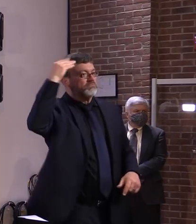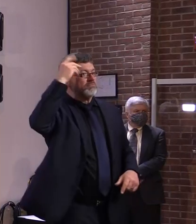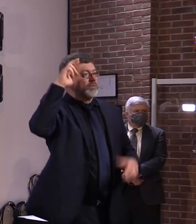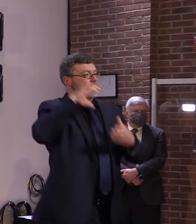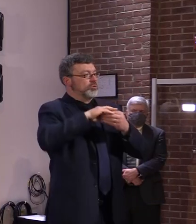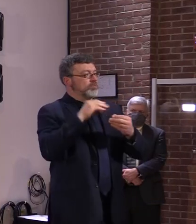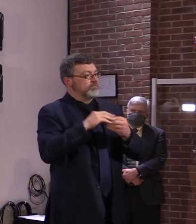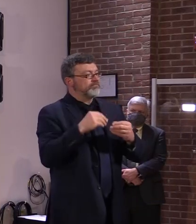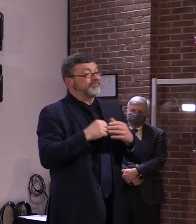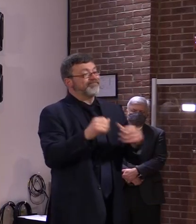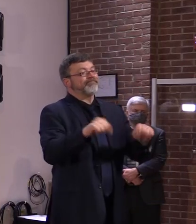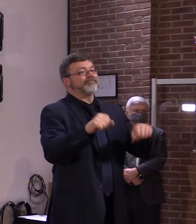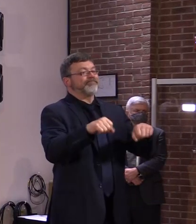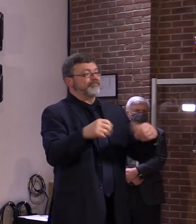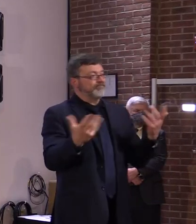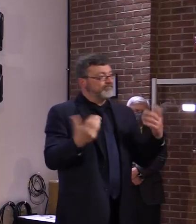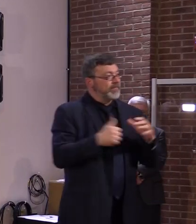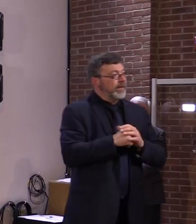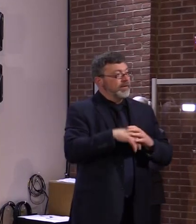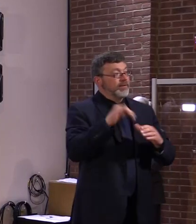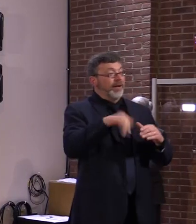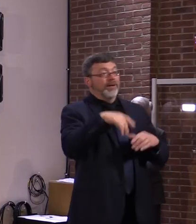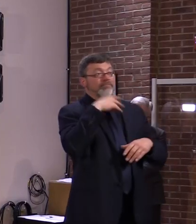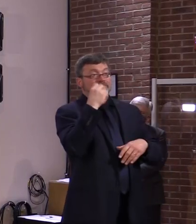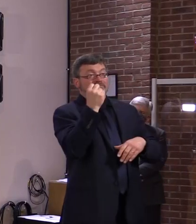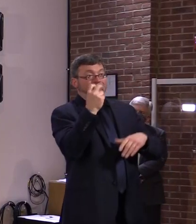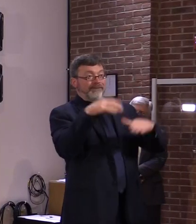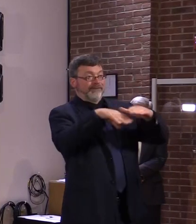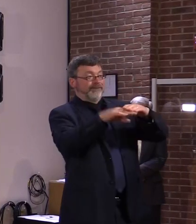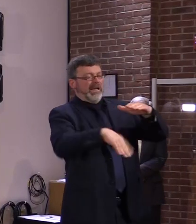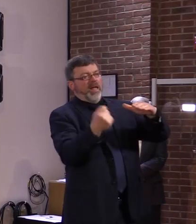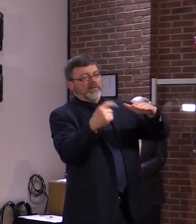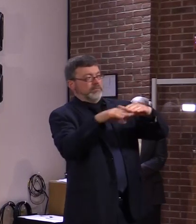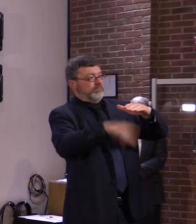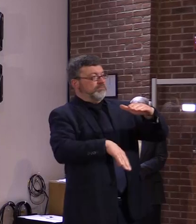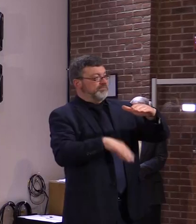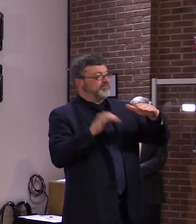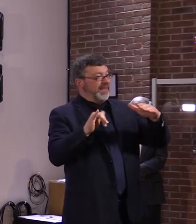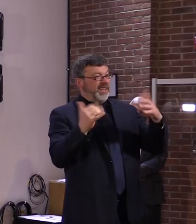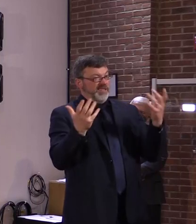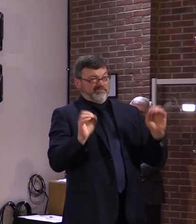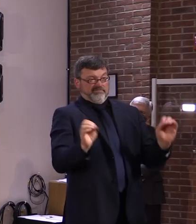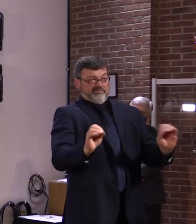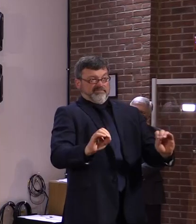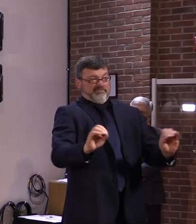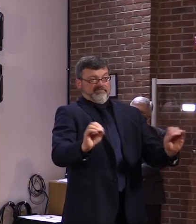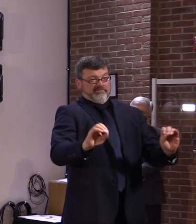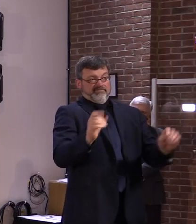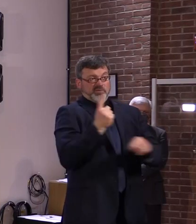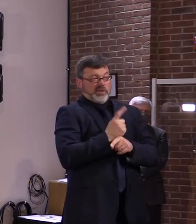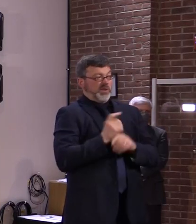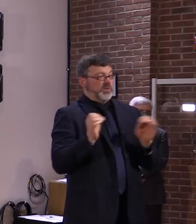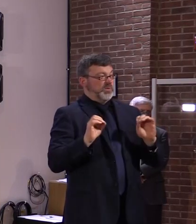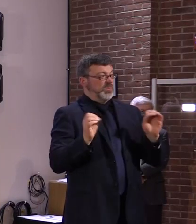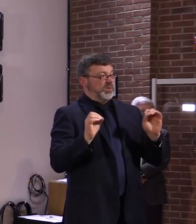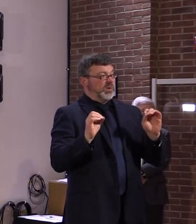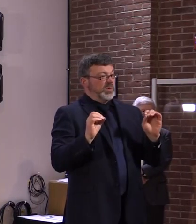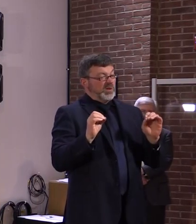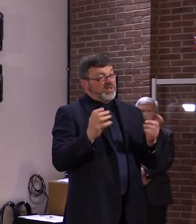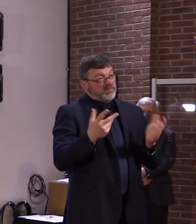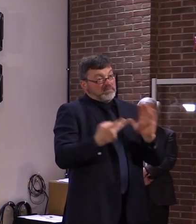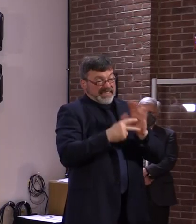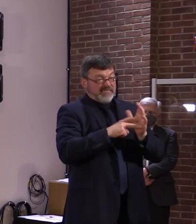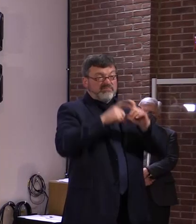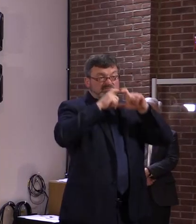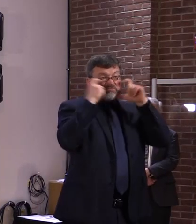longer, can't receive the vaccine. So by the guidance, they're required to have a mask on, whether